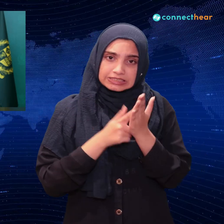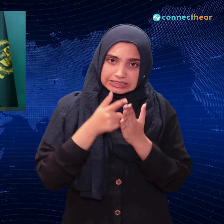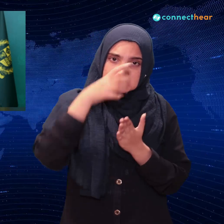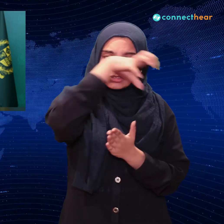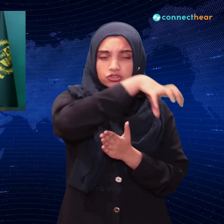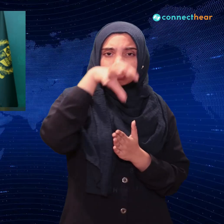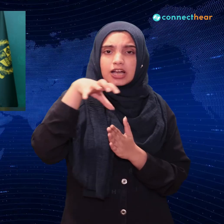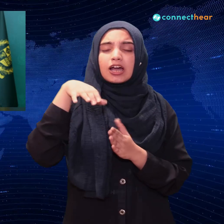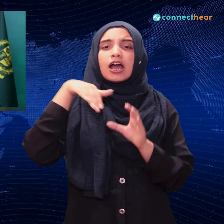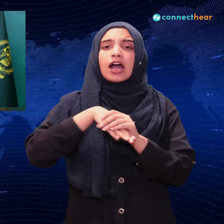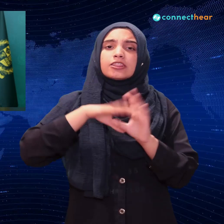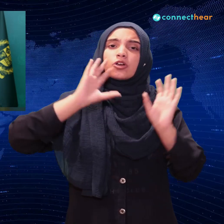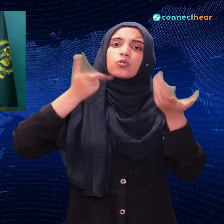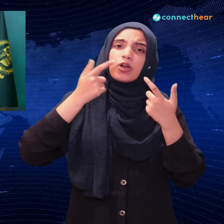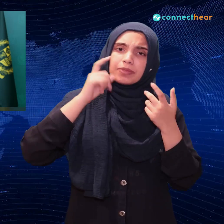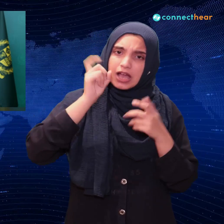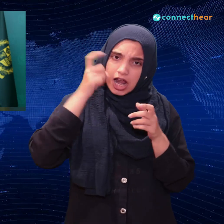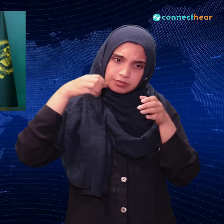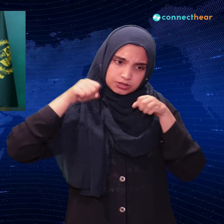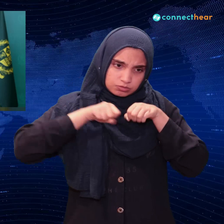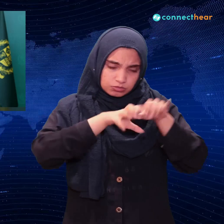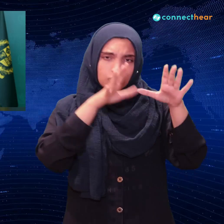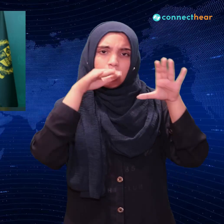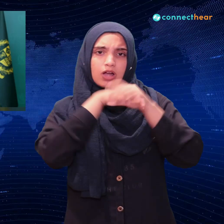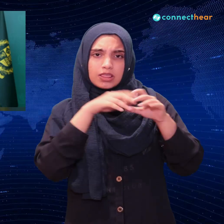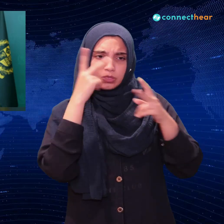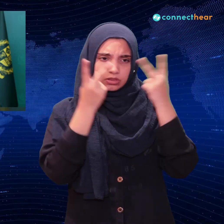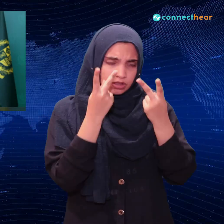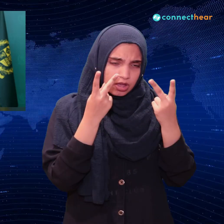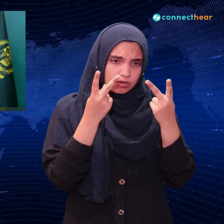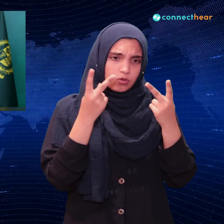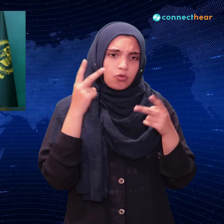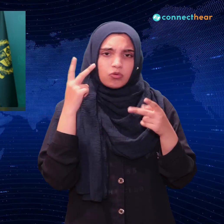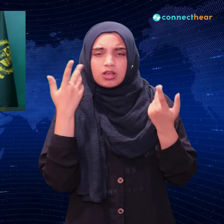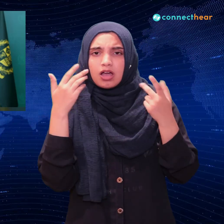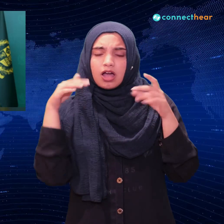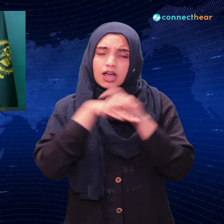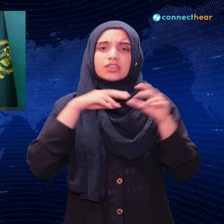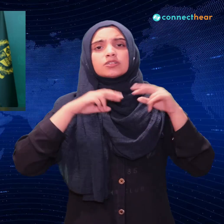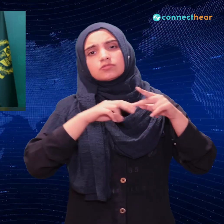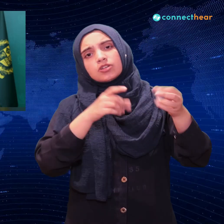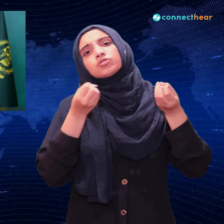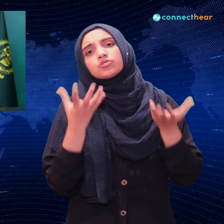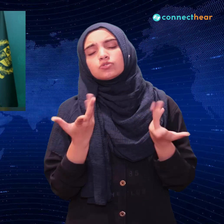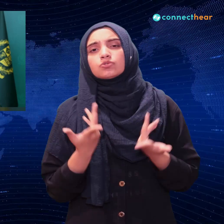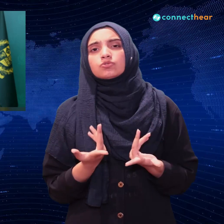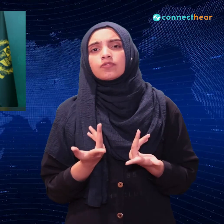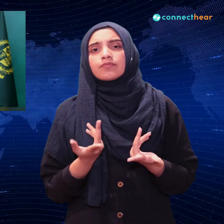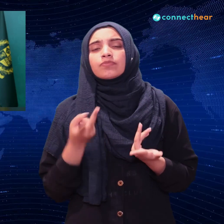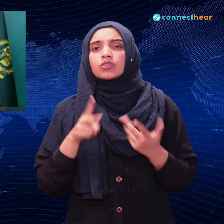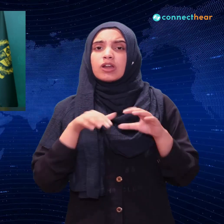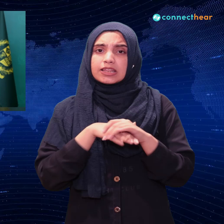history, whenever an army goes into civilian areas, there's collateral damage. So there was